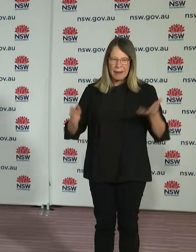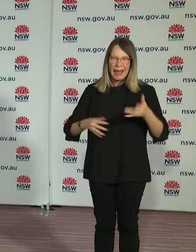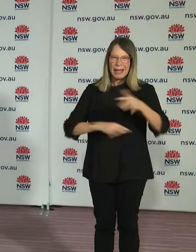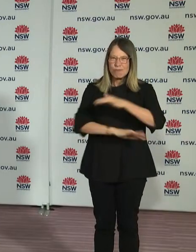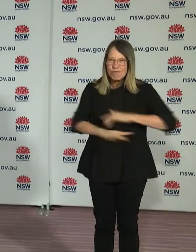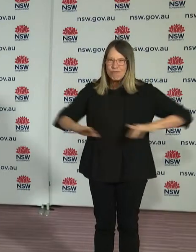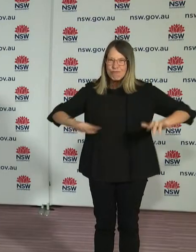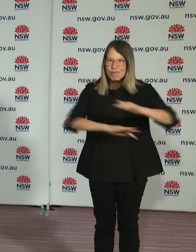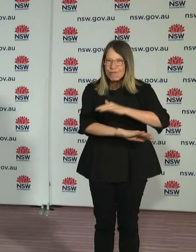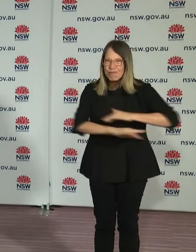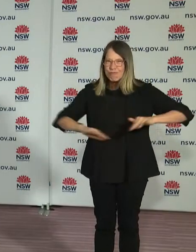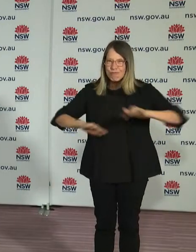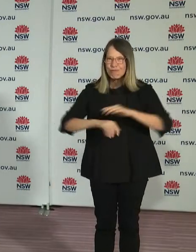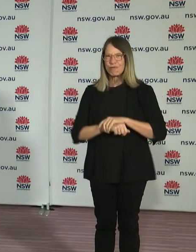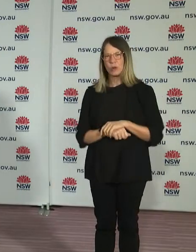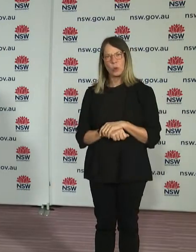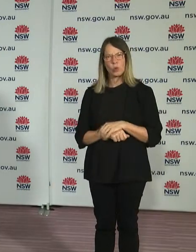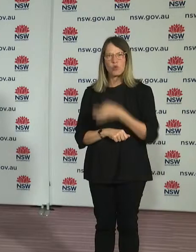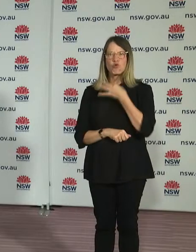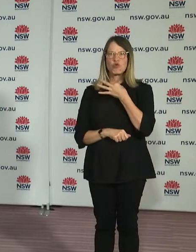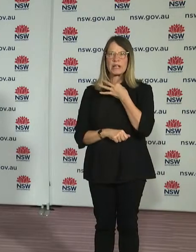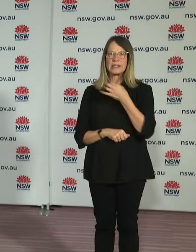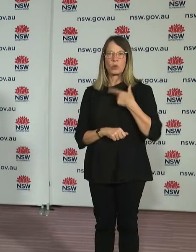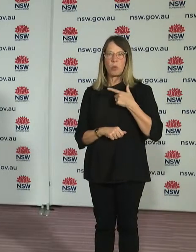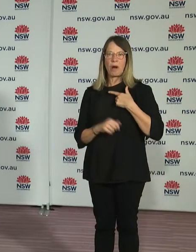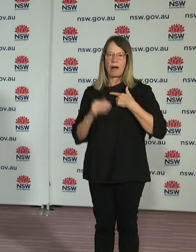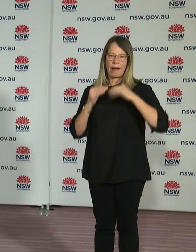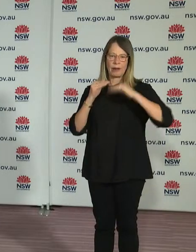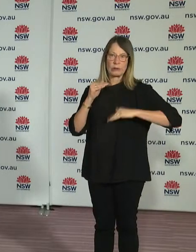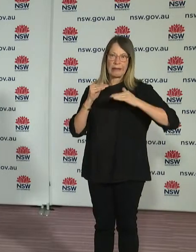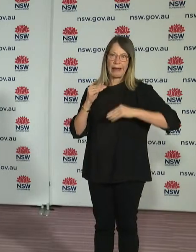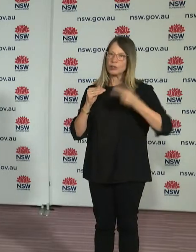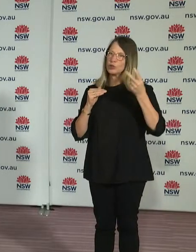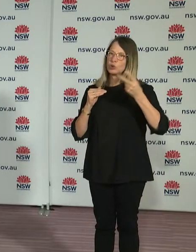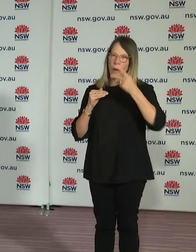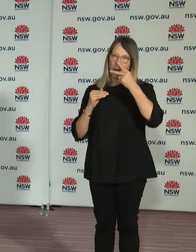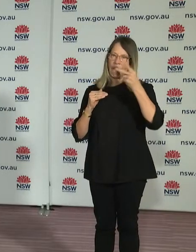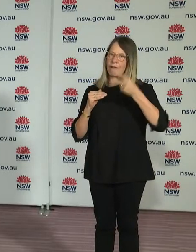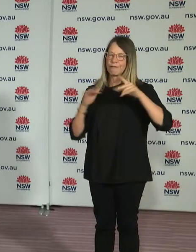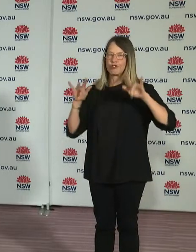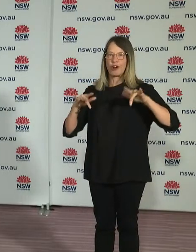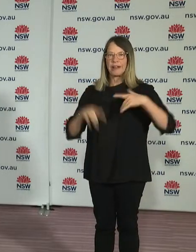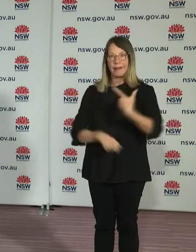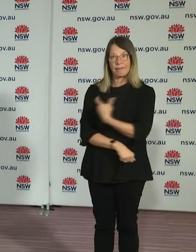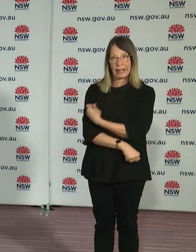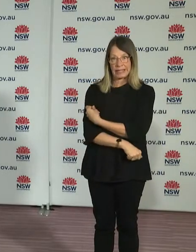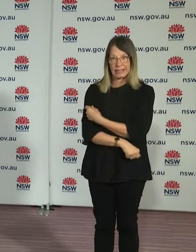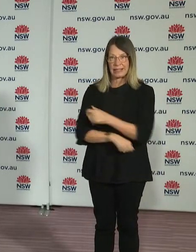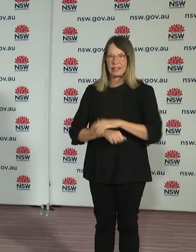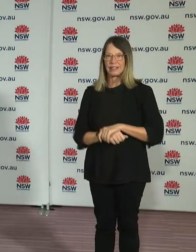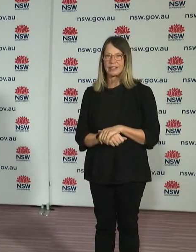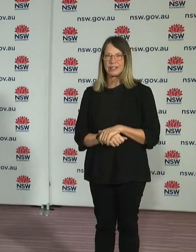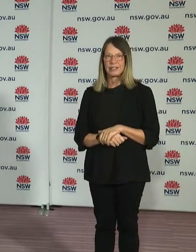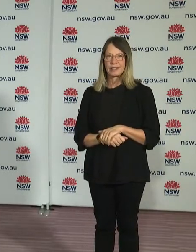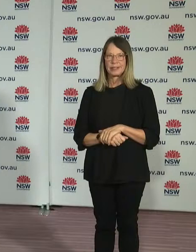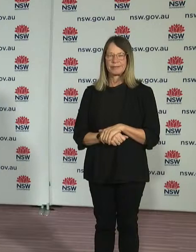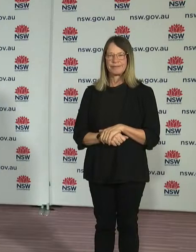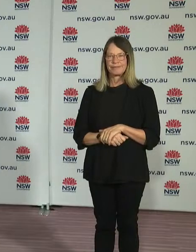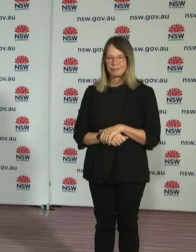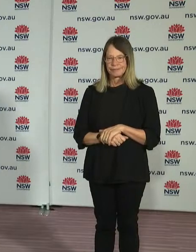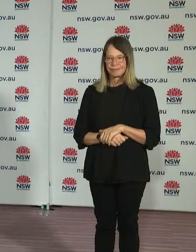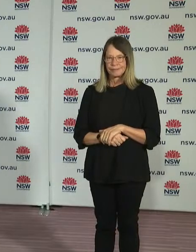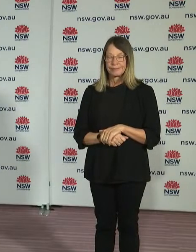vaccinated under 12 years of age. So if you look at the roadmap setting, and I suppose I apologise if this hasn't been drawn out a